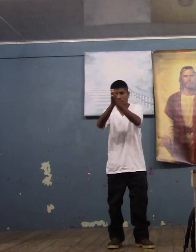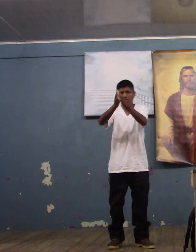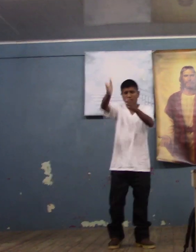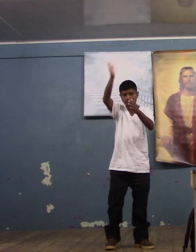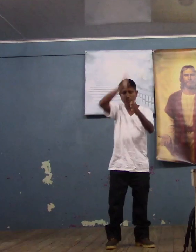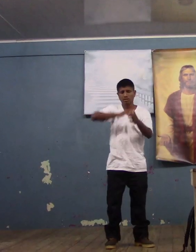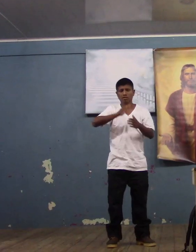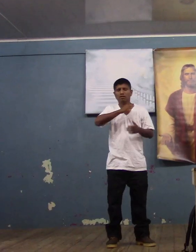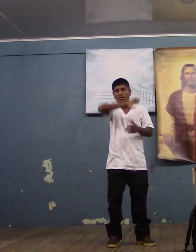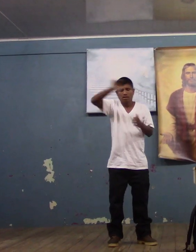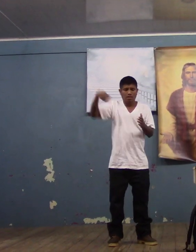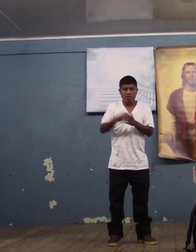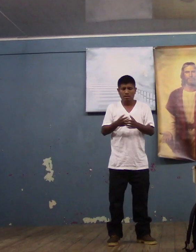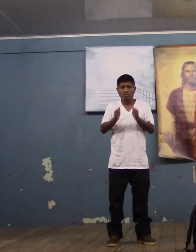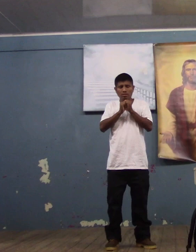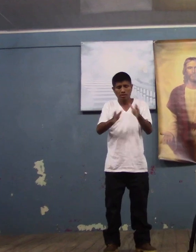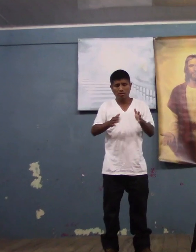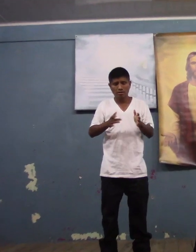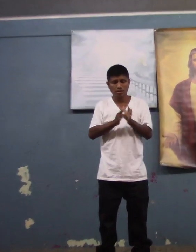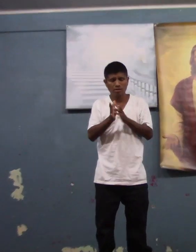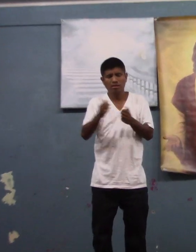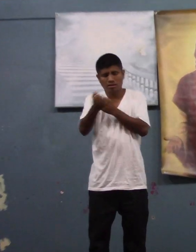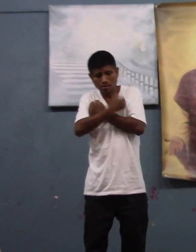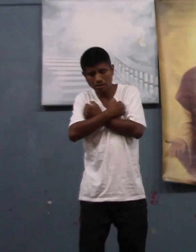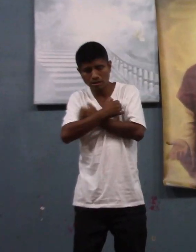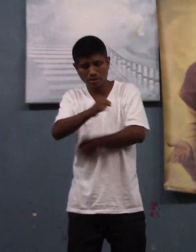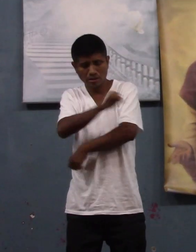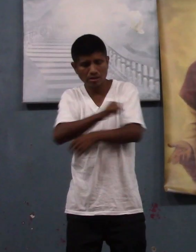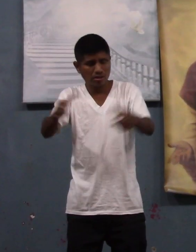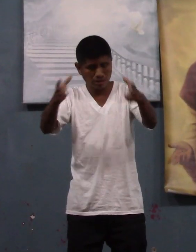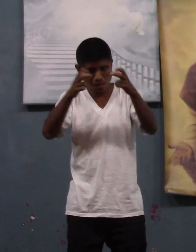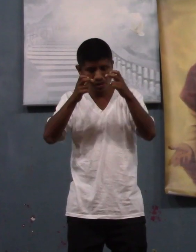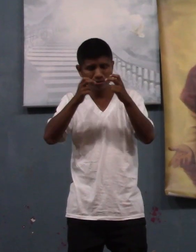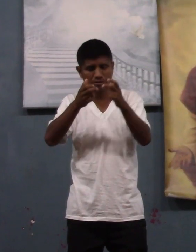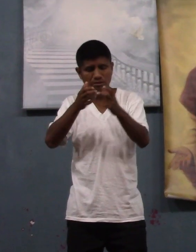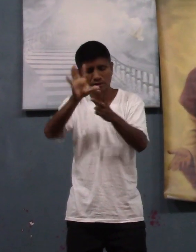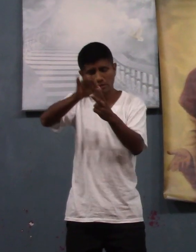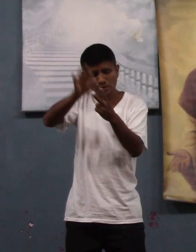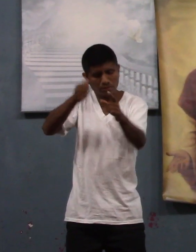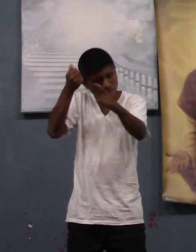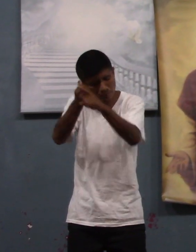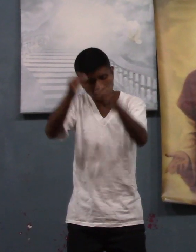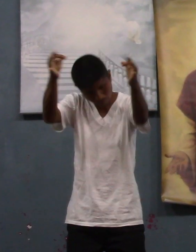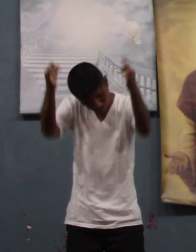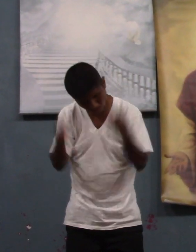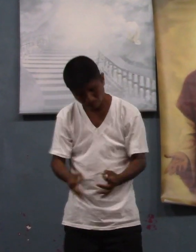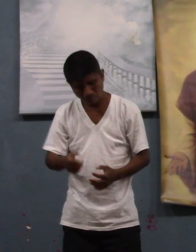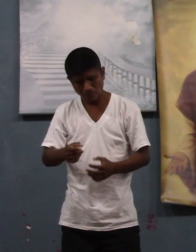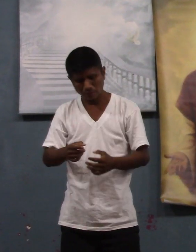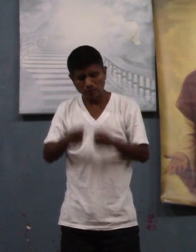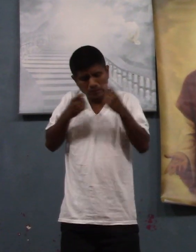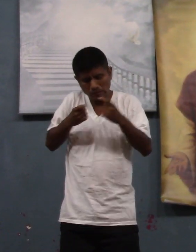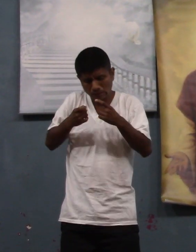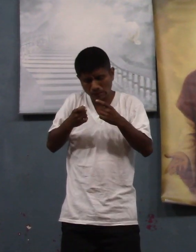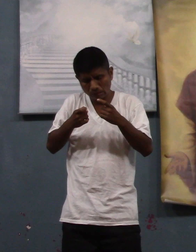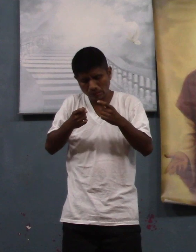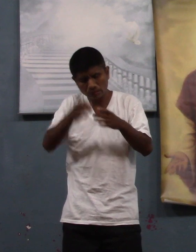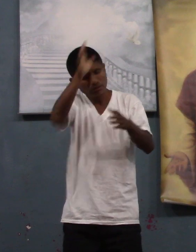Let's pray. God, I thank you for all of us here. You love all of us. Isaac is preaching about our choice, about